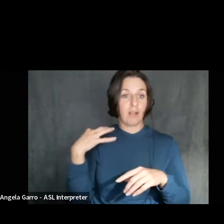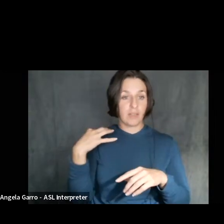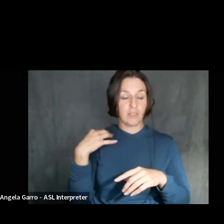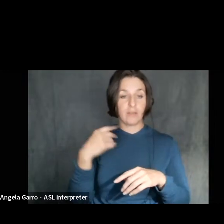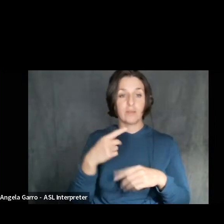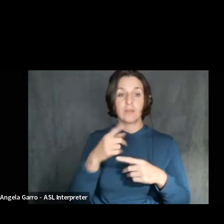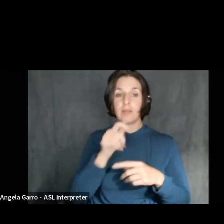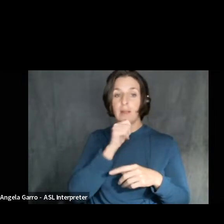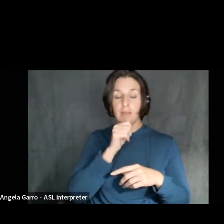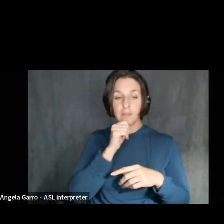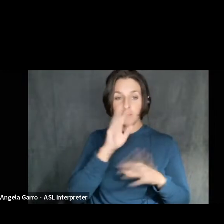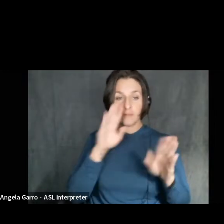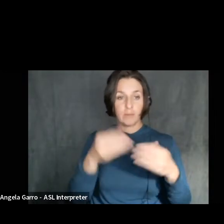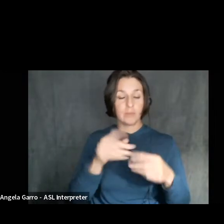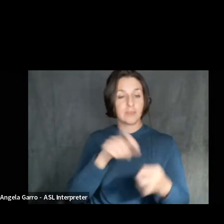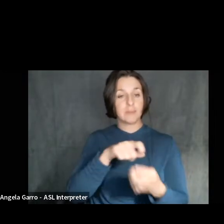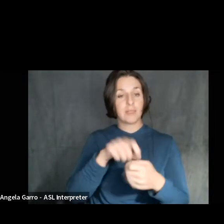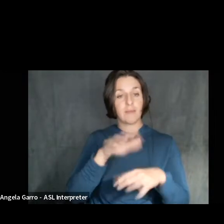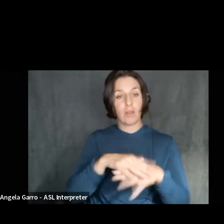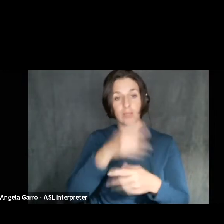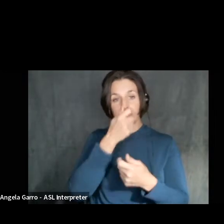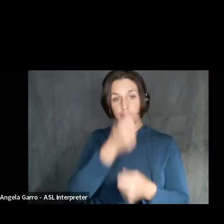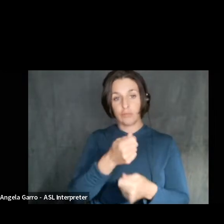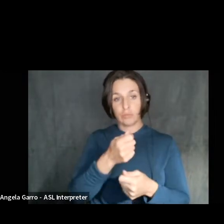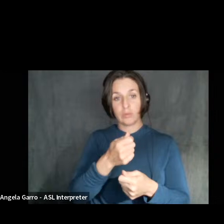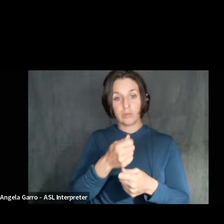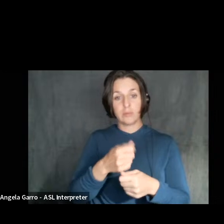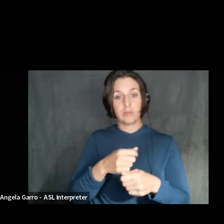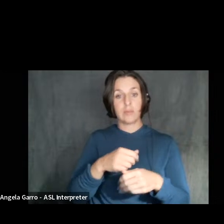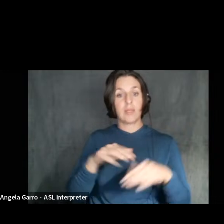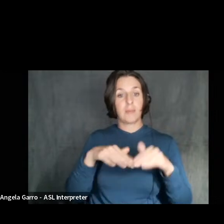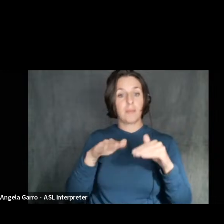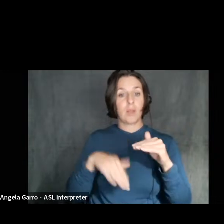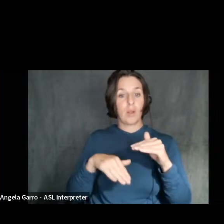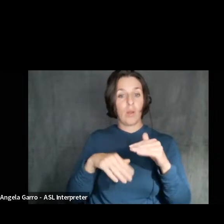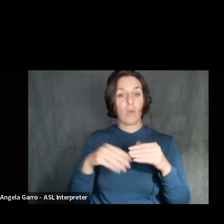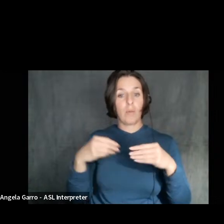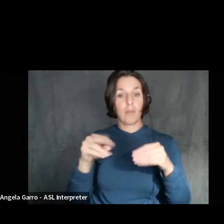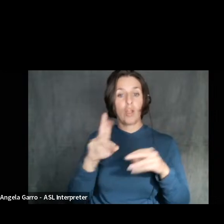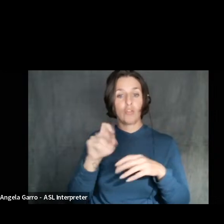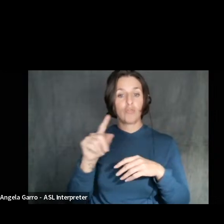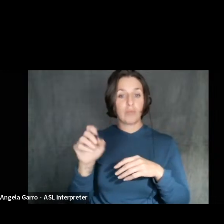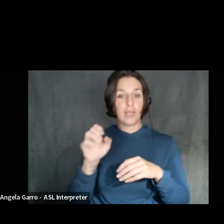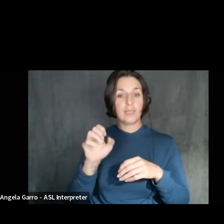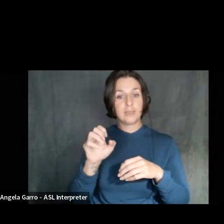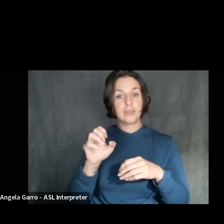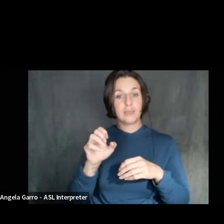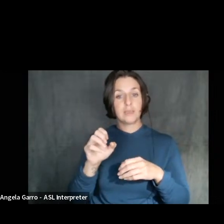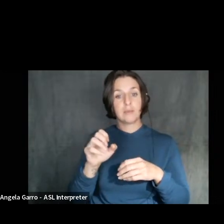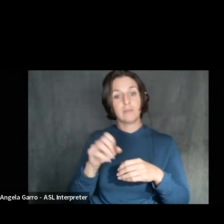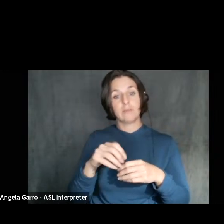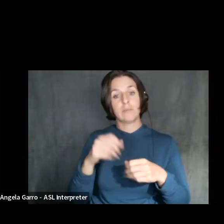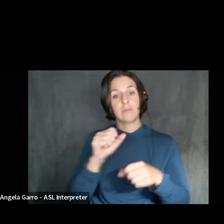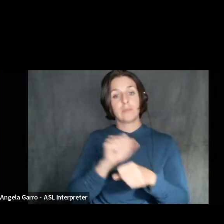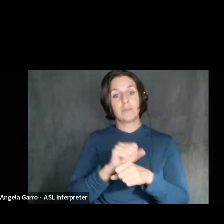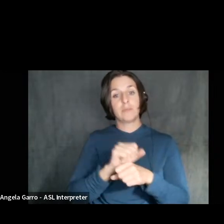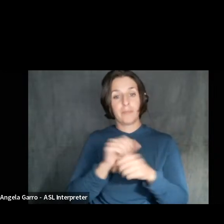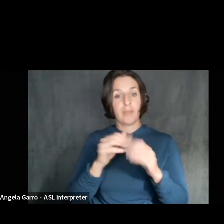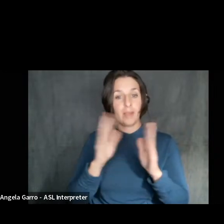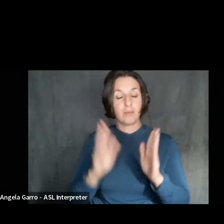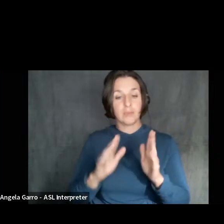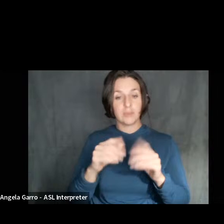and focused specifically on interest in below market rate rental housing for employees. On February